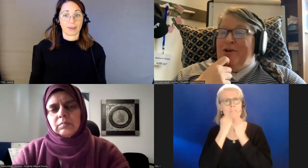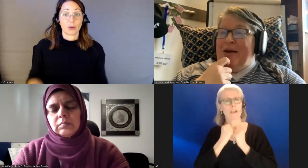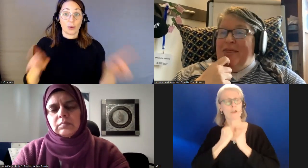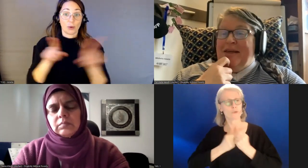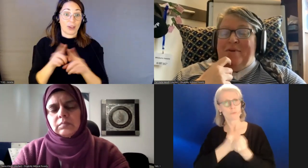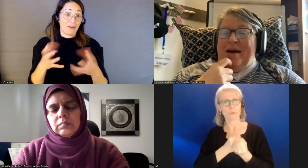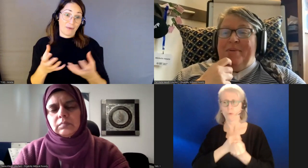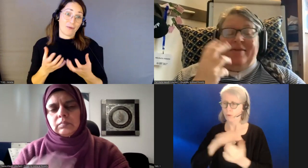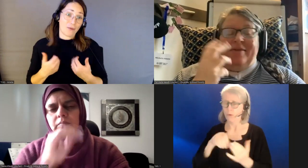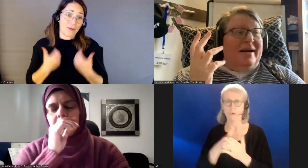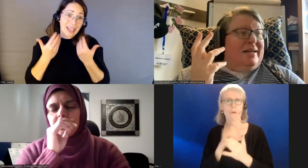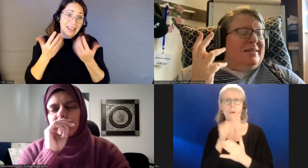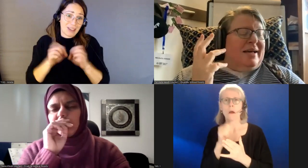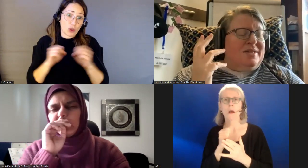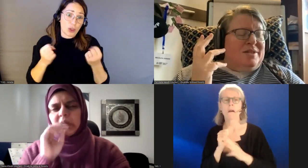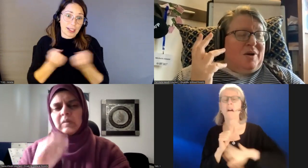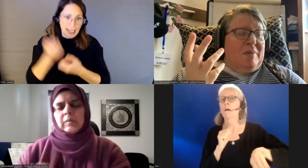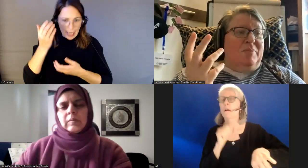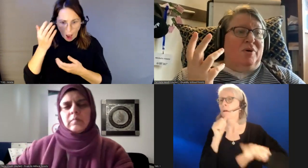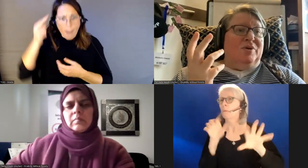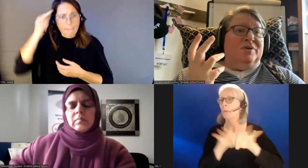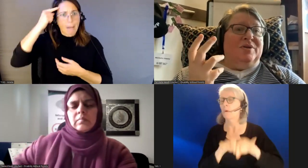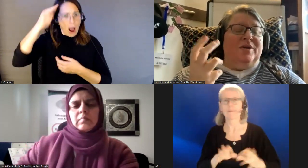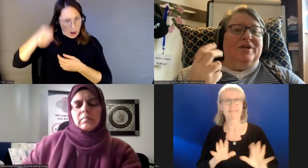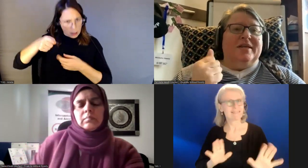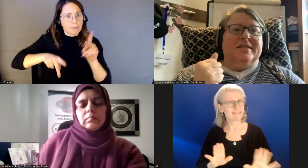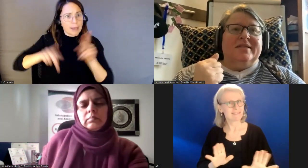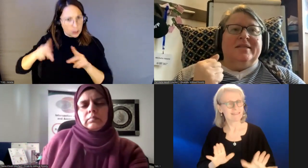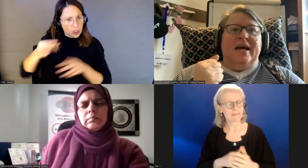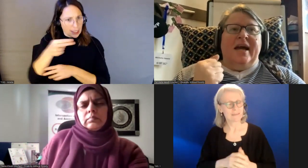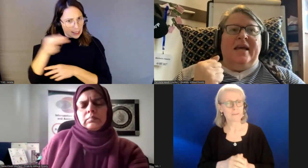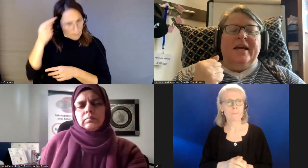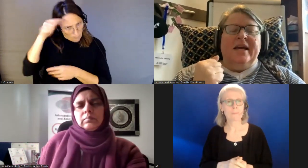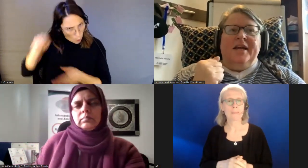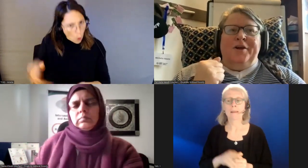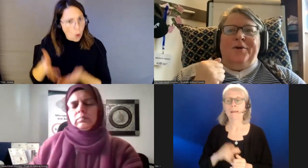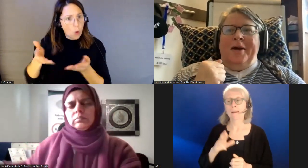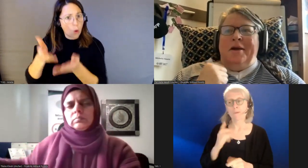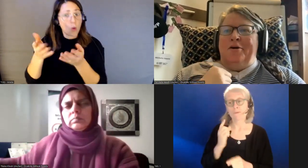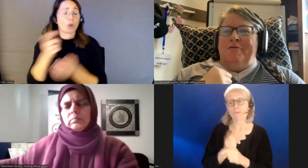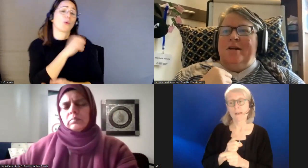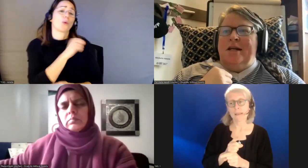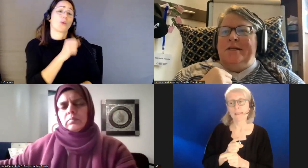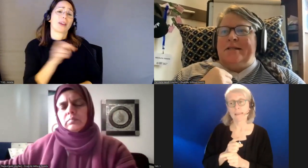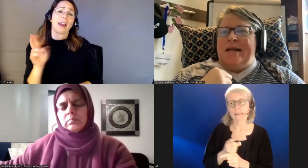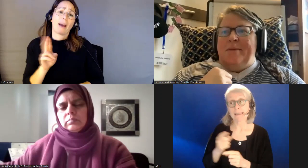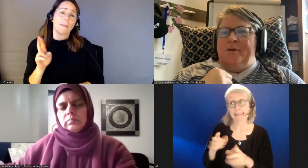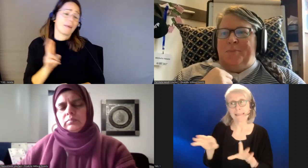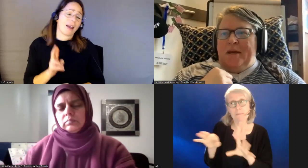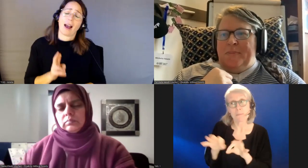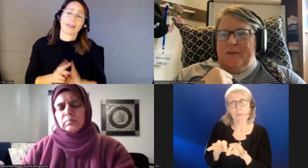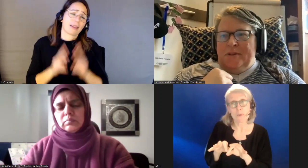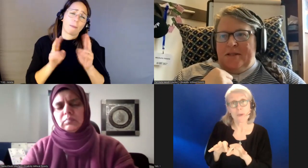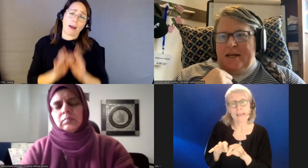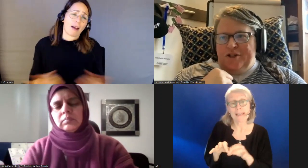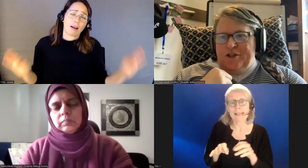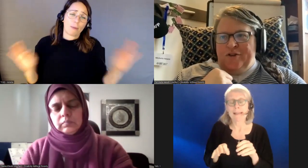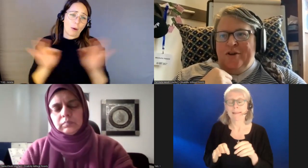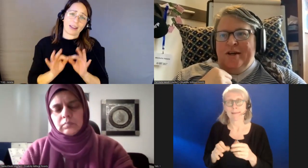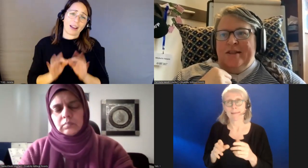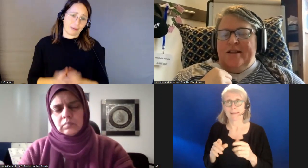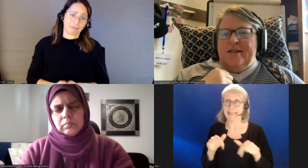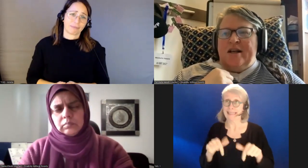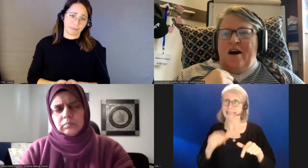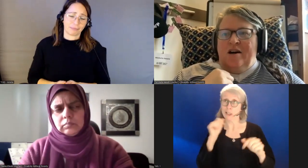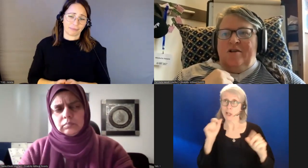Yeah, I think, Rabia, that's so important, that this isn't a currently disabled people's